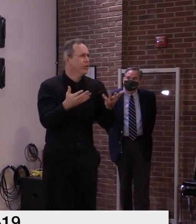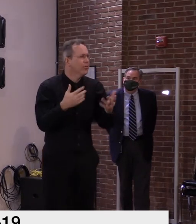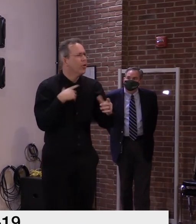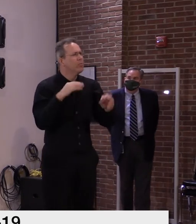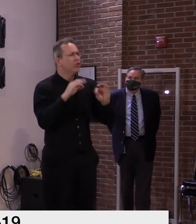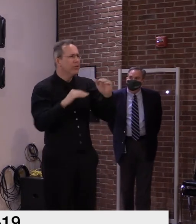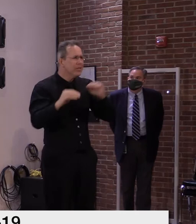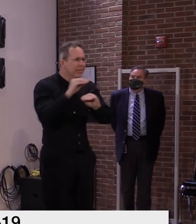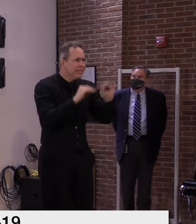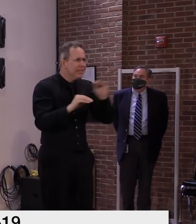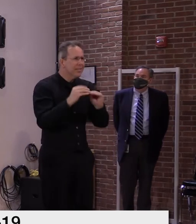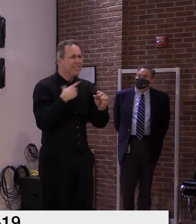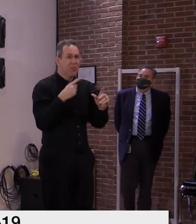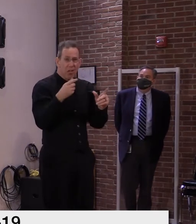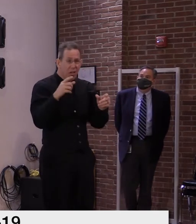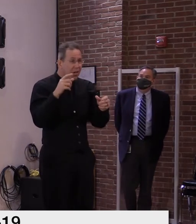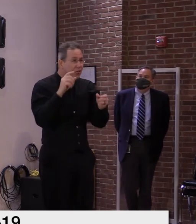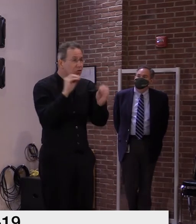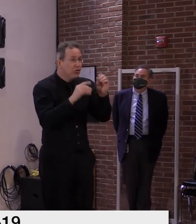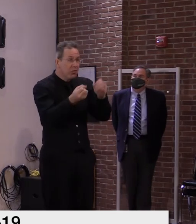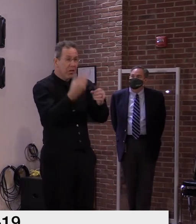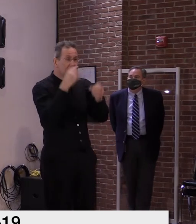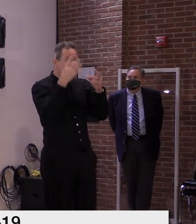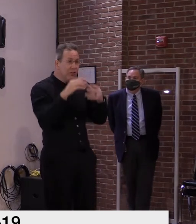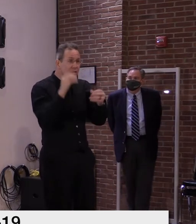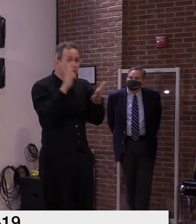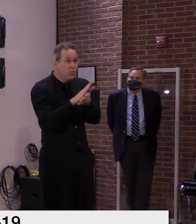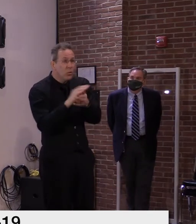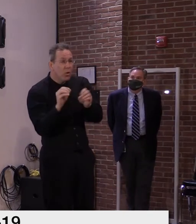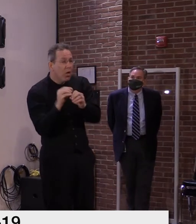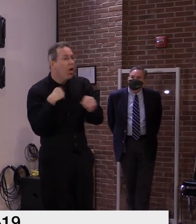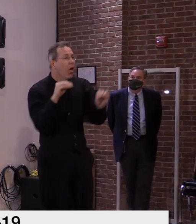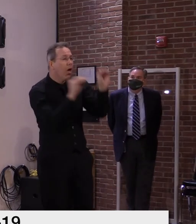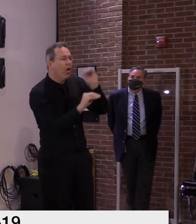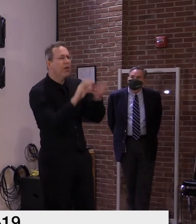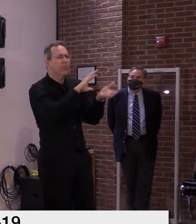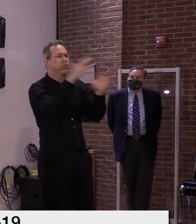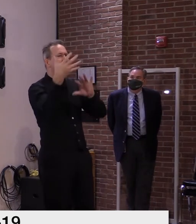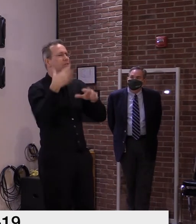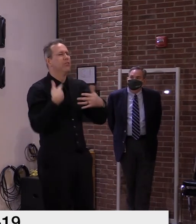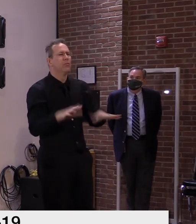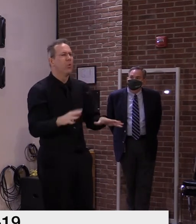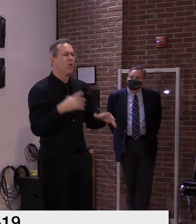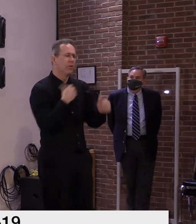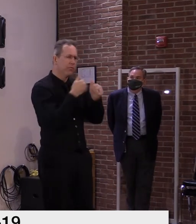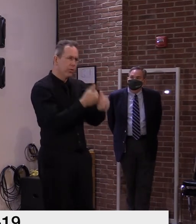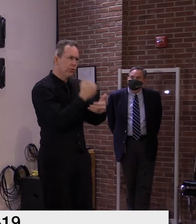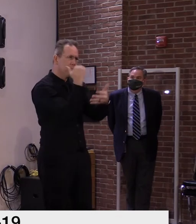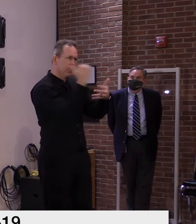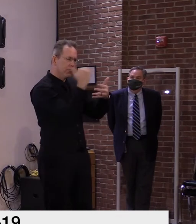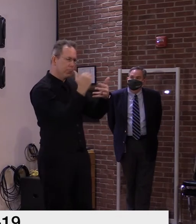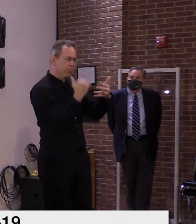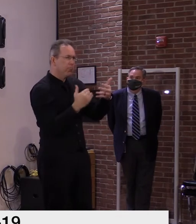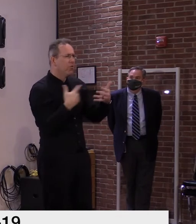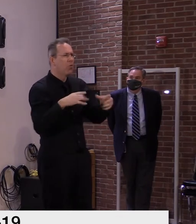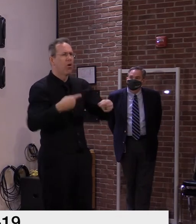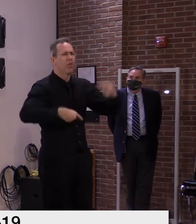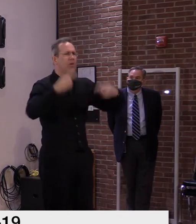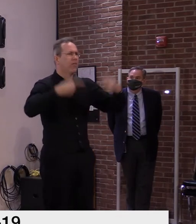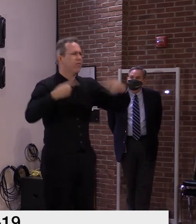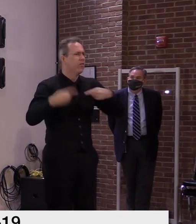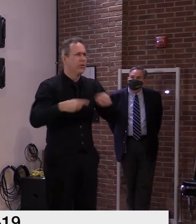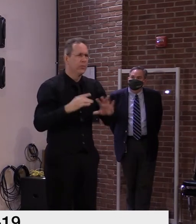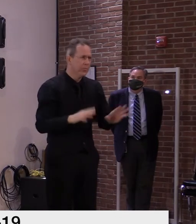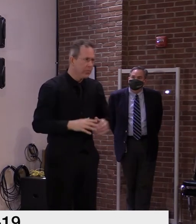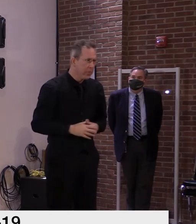So I would say this controversy will continue throughout the entire vaccination process until we get to the end. But we're